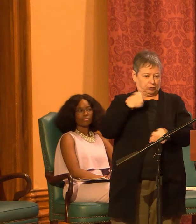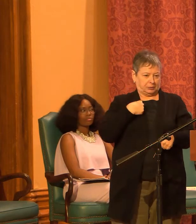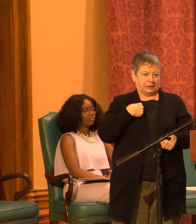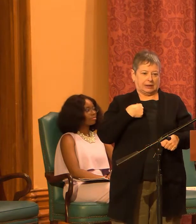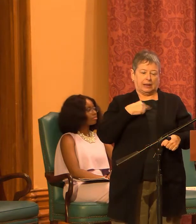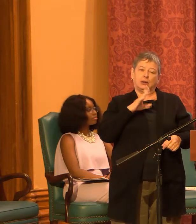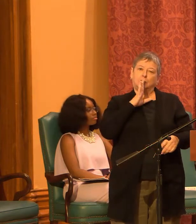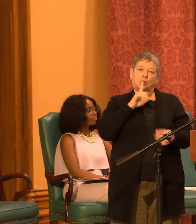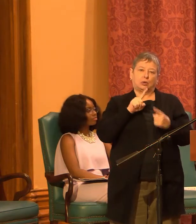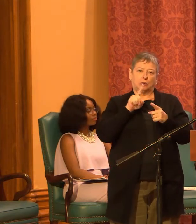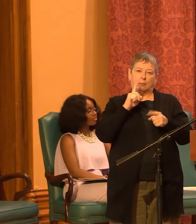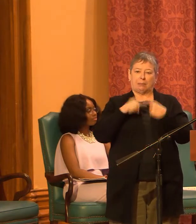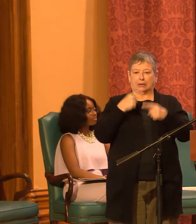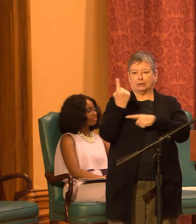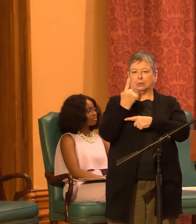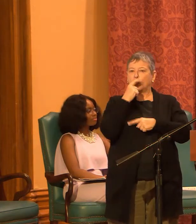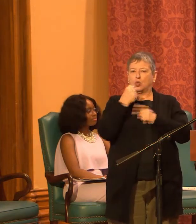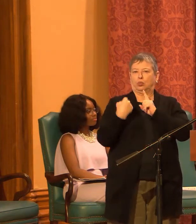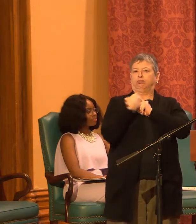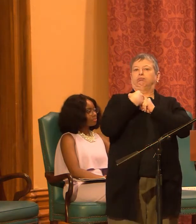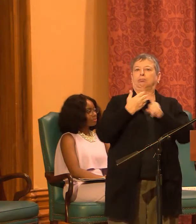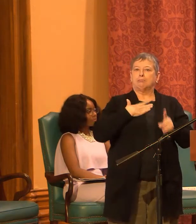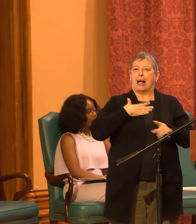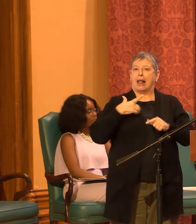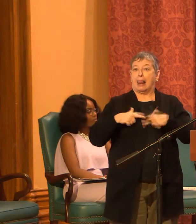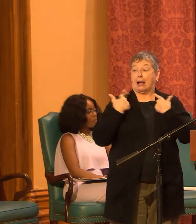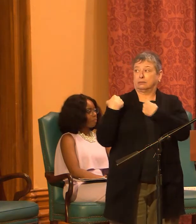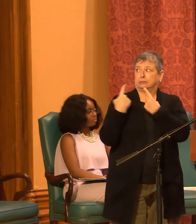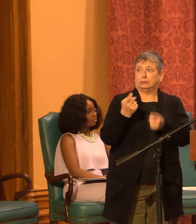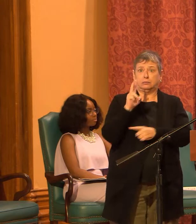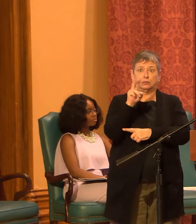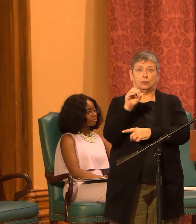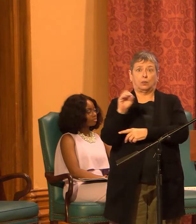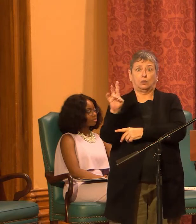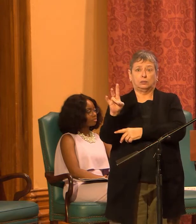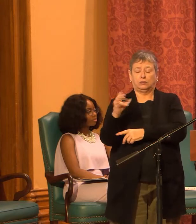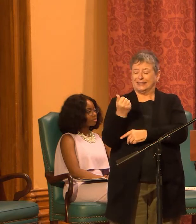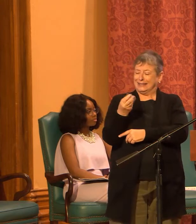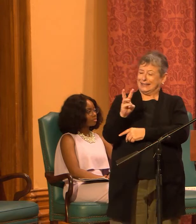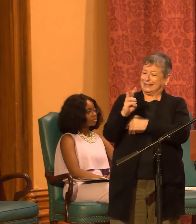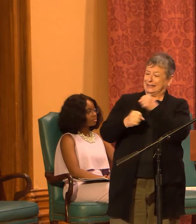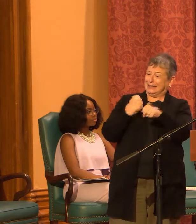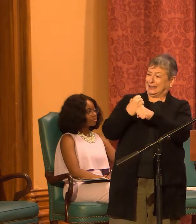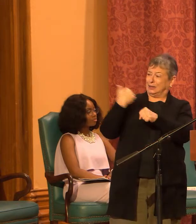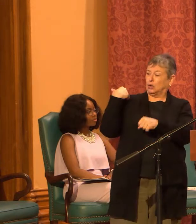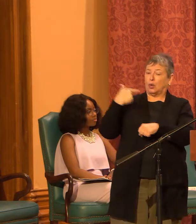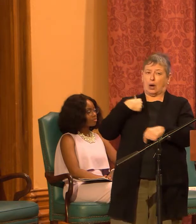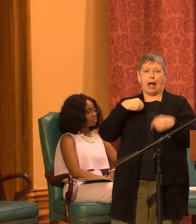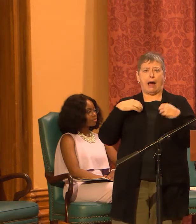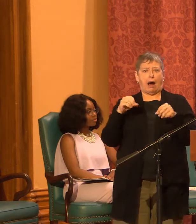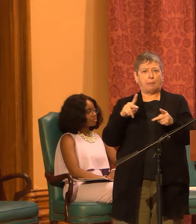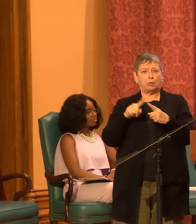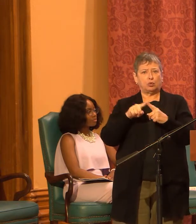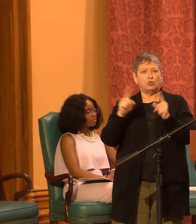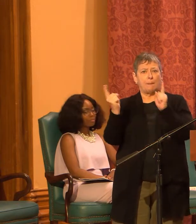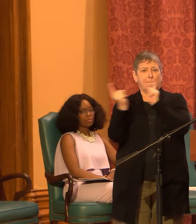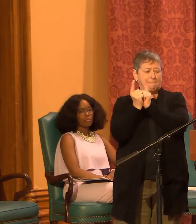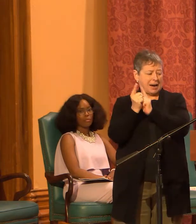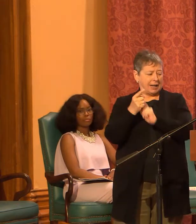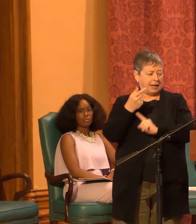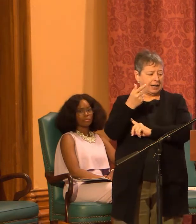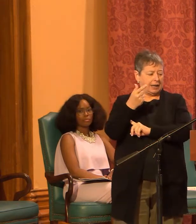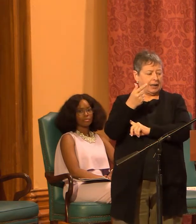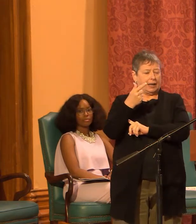had impacted my life since 2007. And 16 years ago, I had an opportunity to meet Gail Dean.